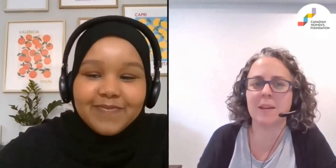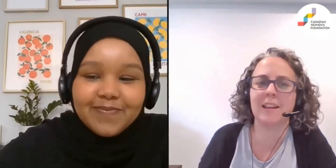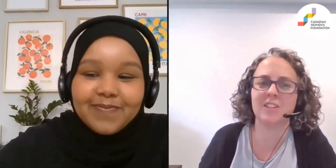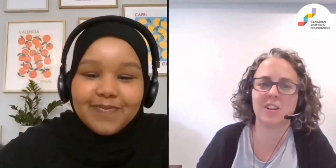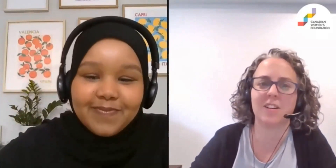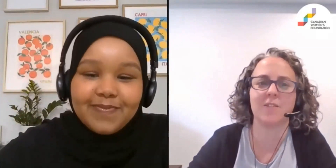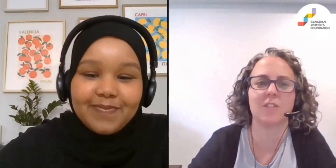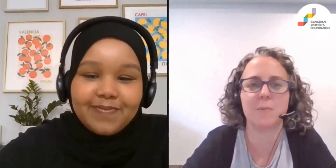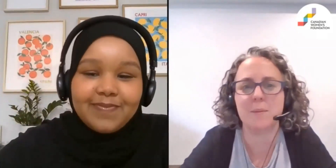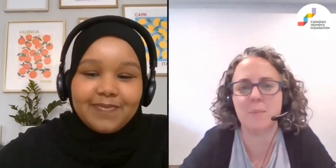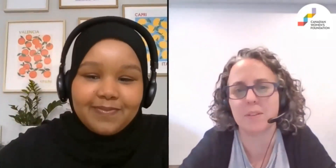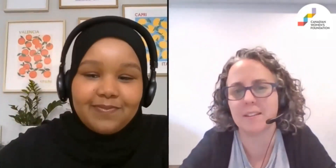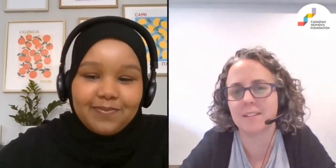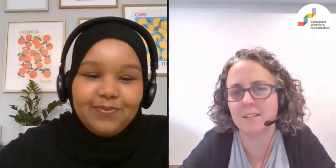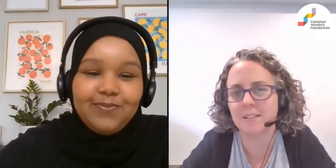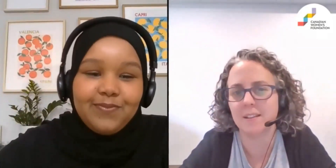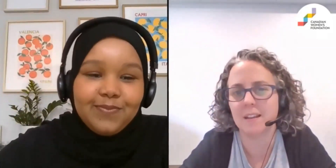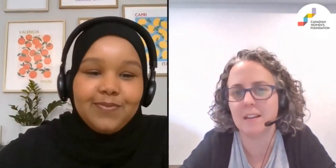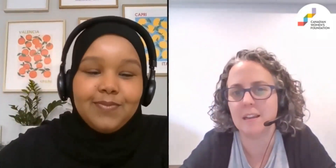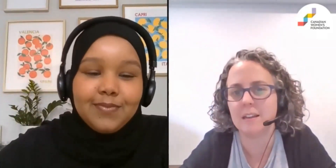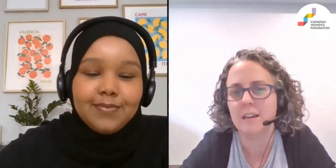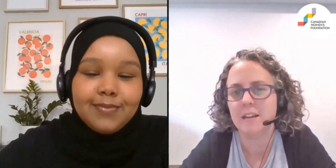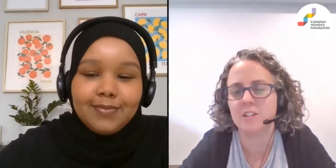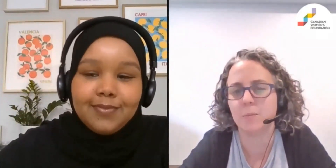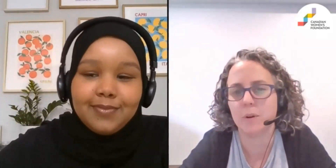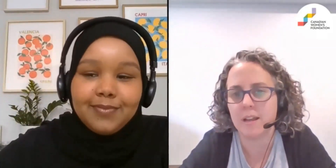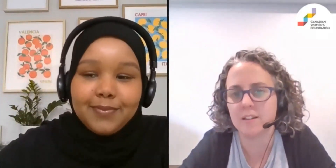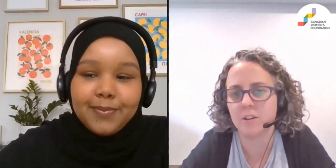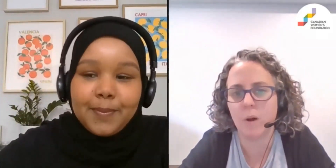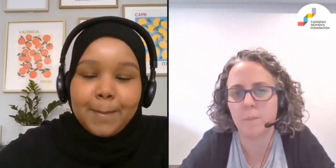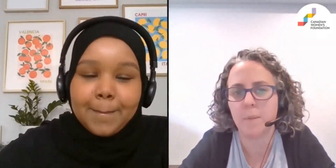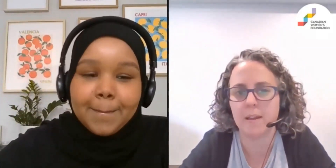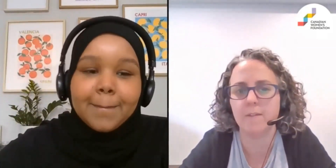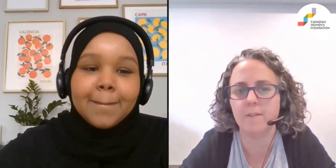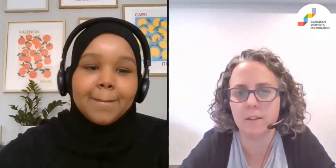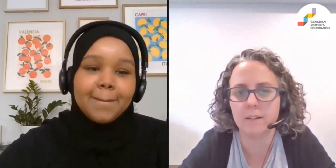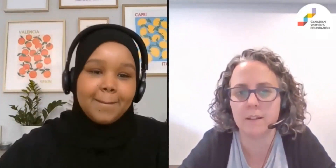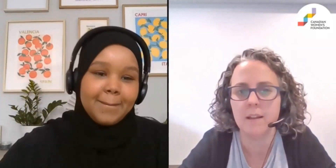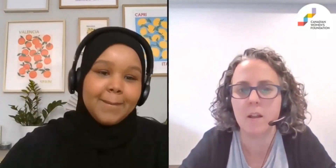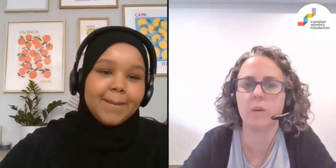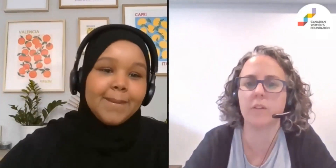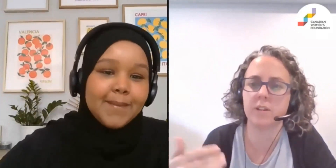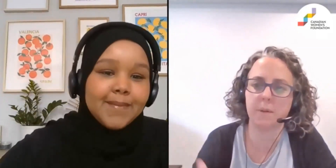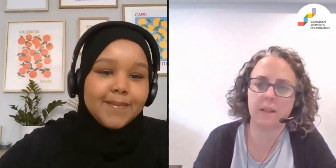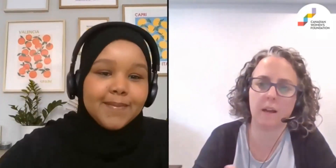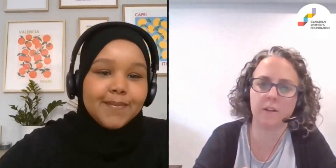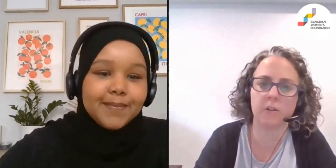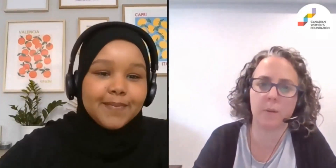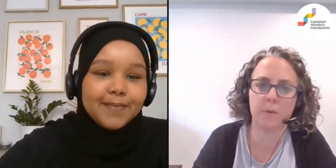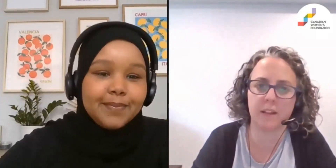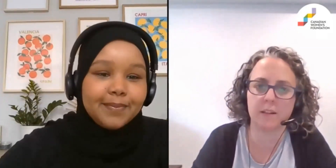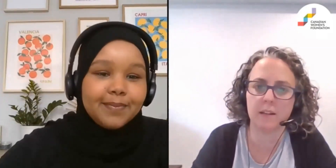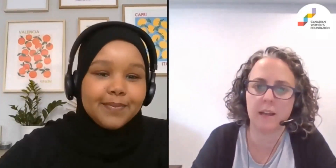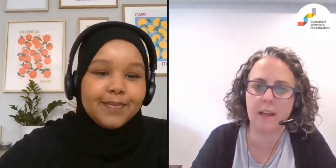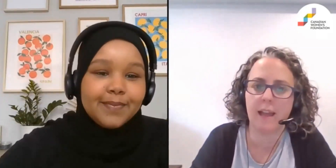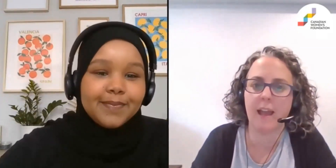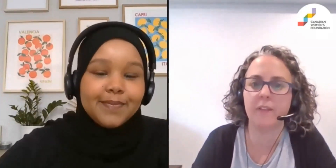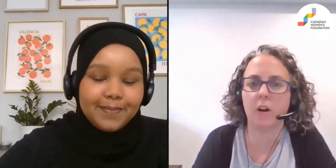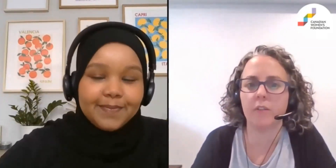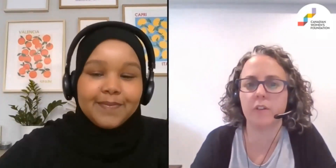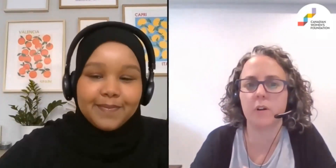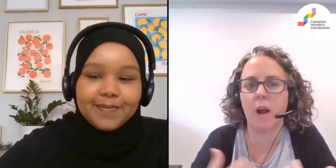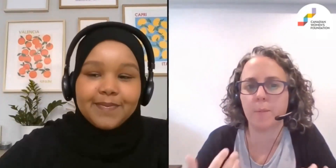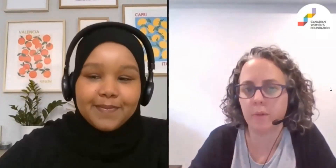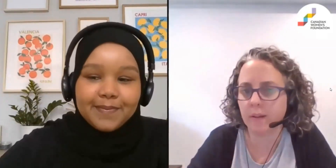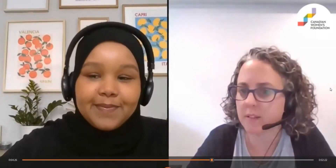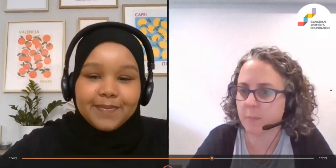equipping women and gender diverse people with the skills that they need to break into well-paying fields where they're typically underrepresented. And